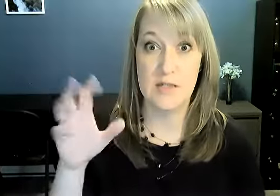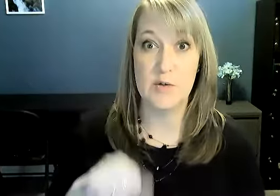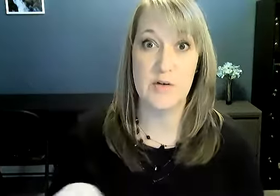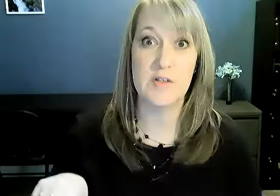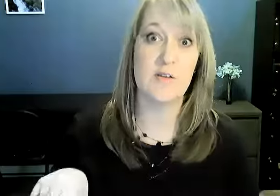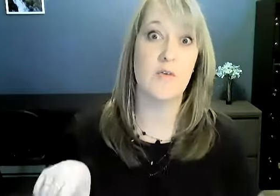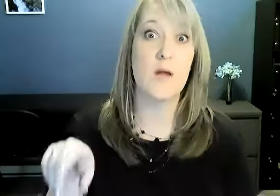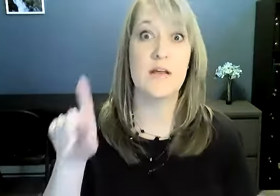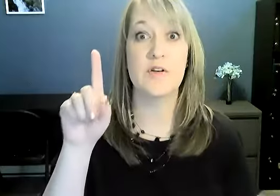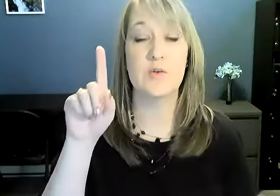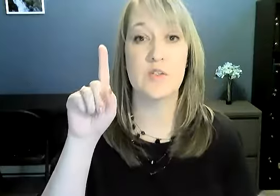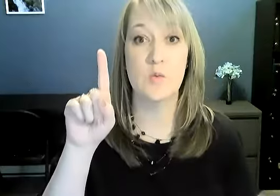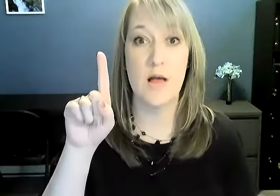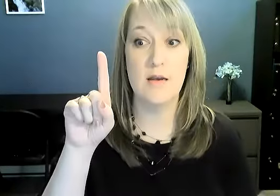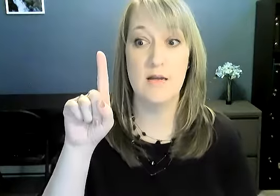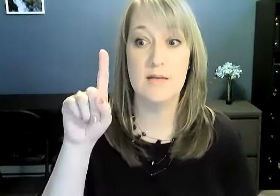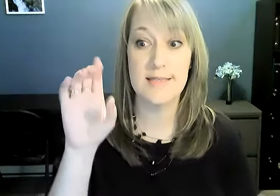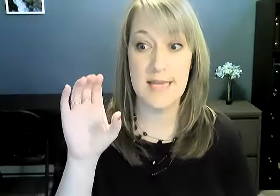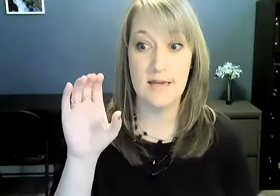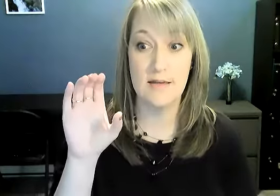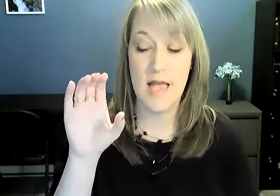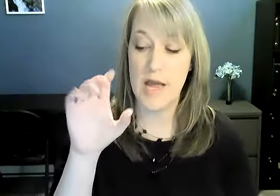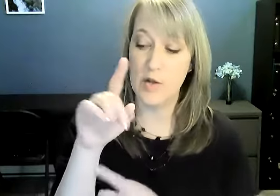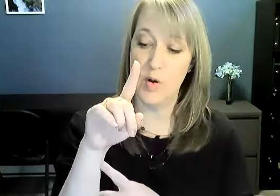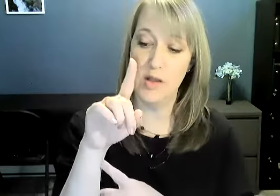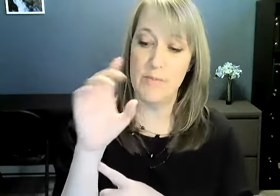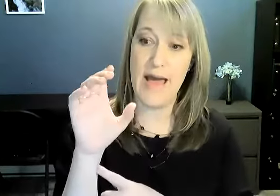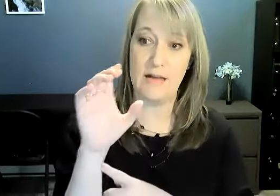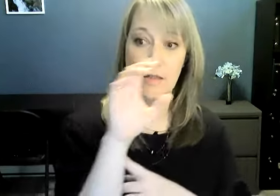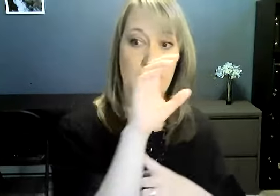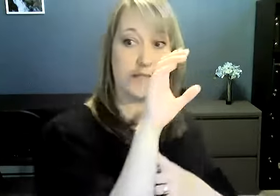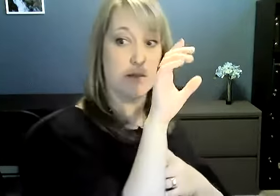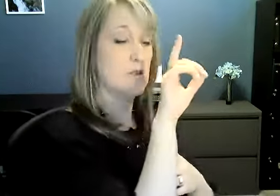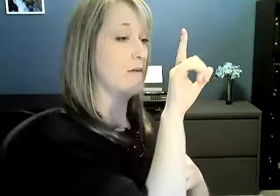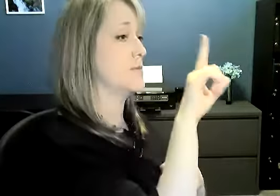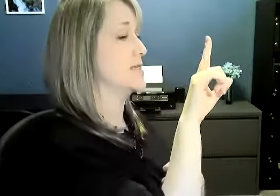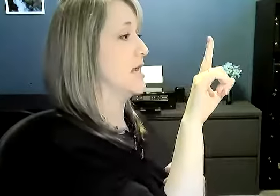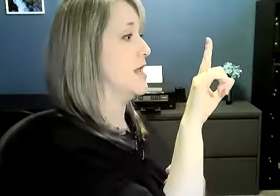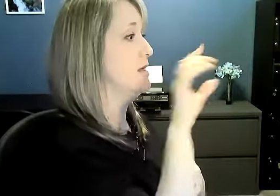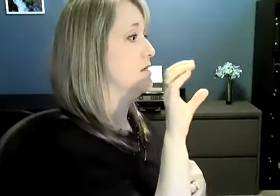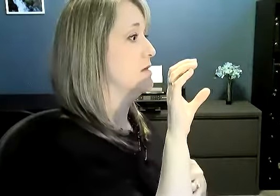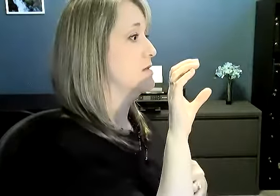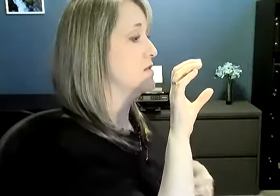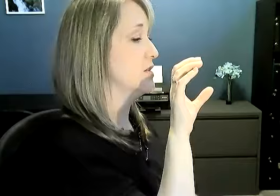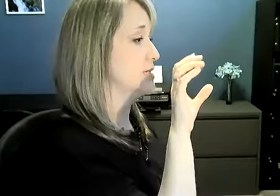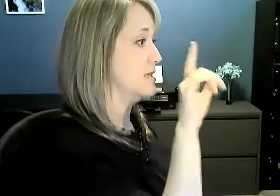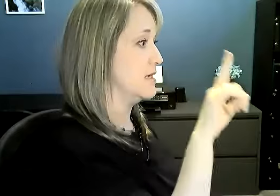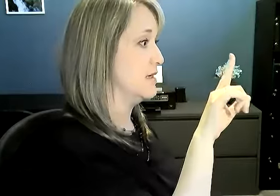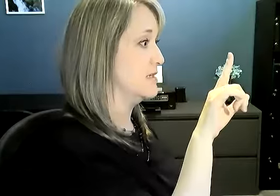do 100. So for 100, you would do 1C and you pull it back a little bit. So let me do that from the side so you can see. It's not